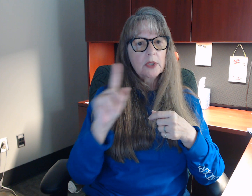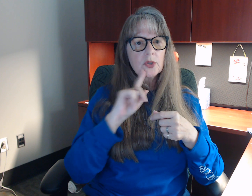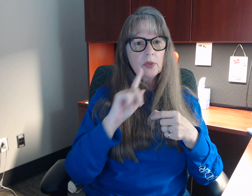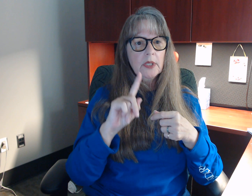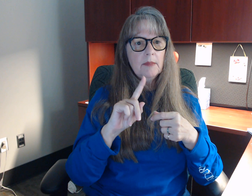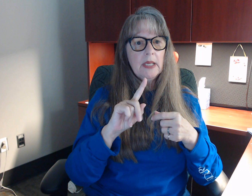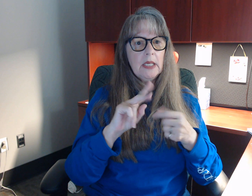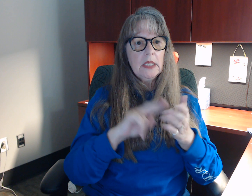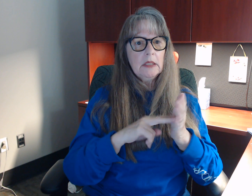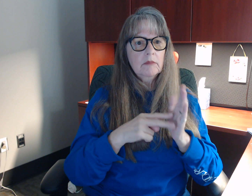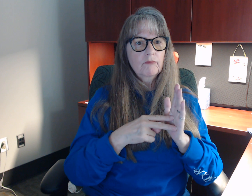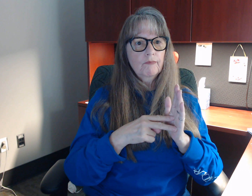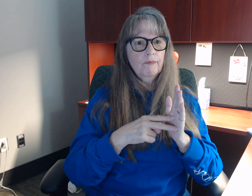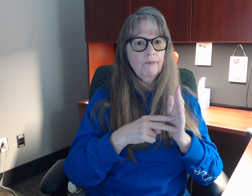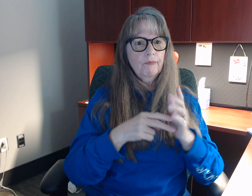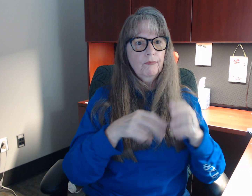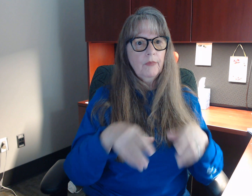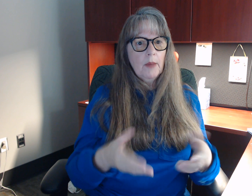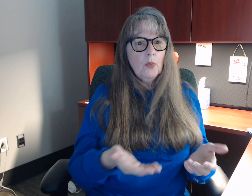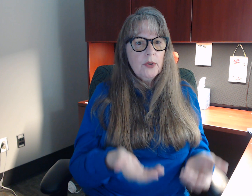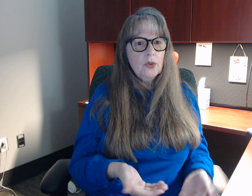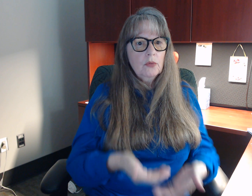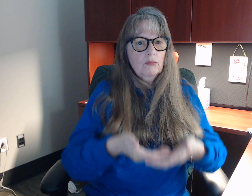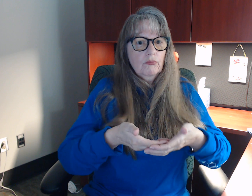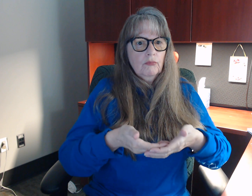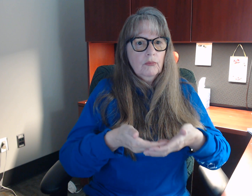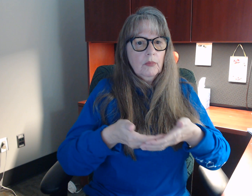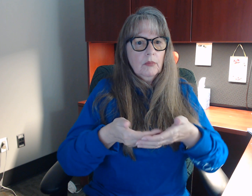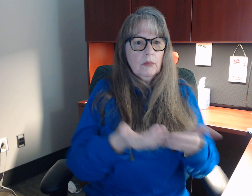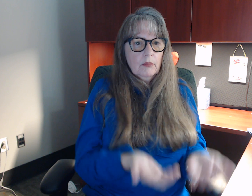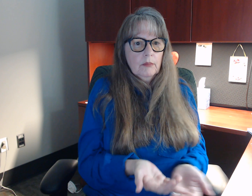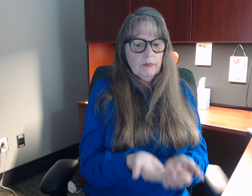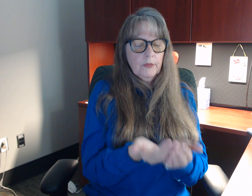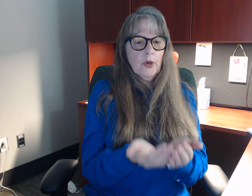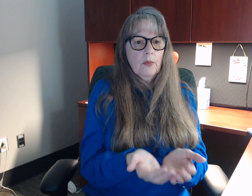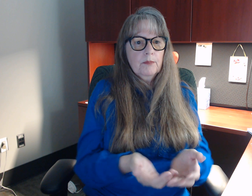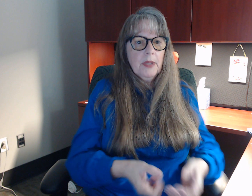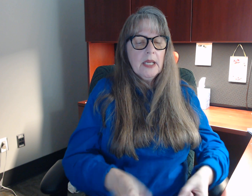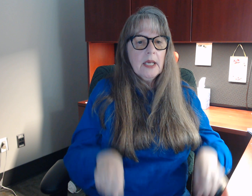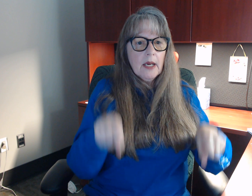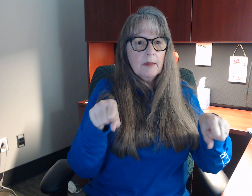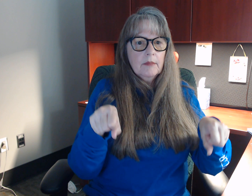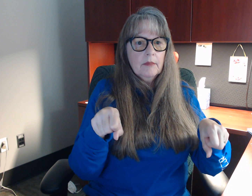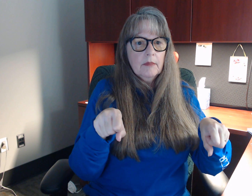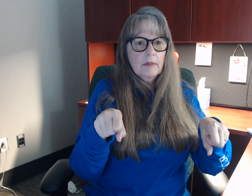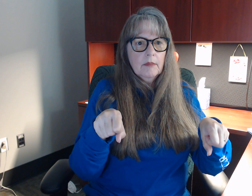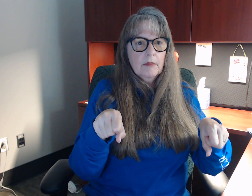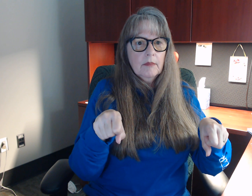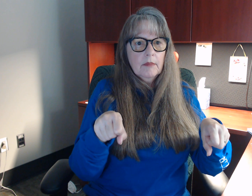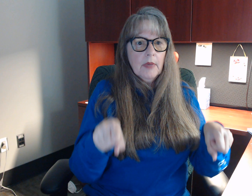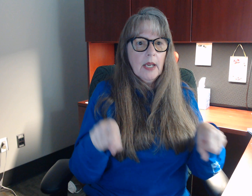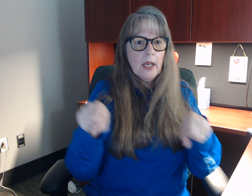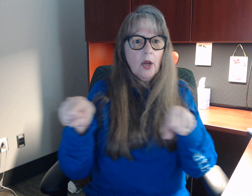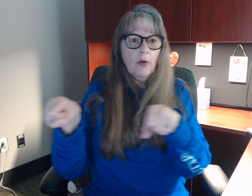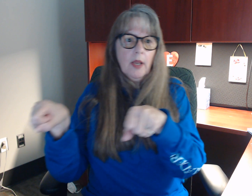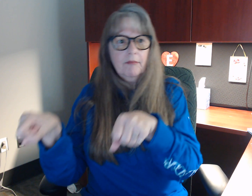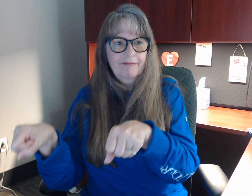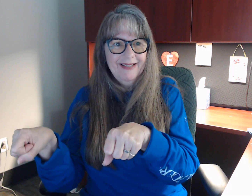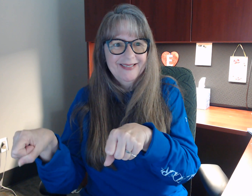literally mean I'm going to, you know, pick it up and carry it,